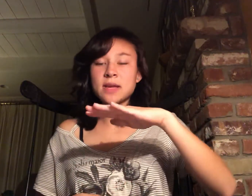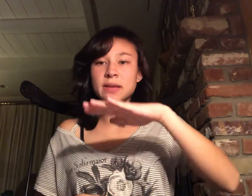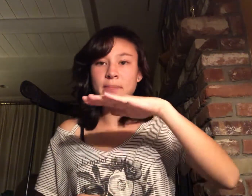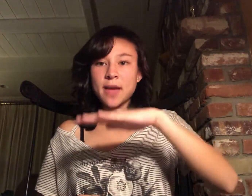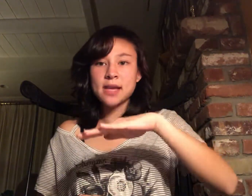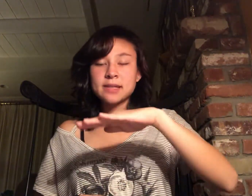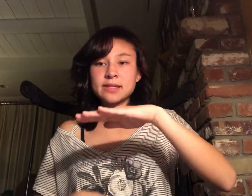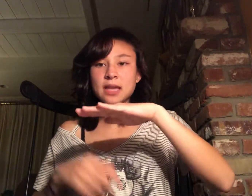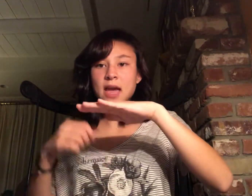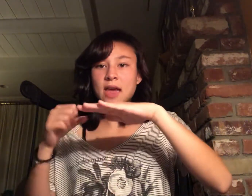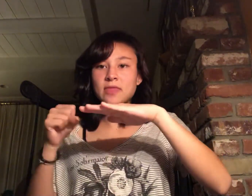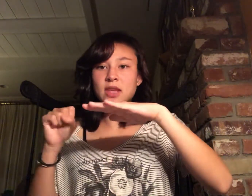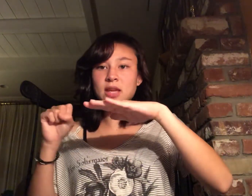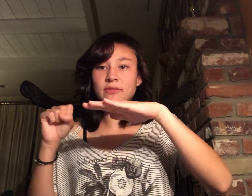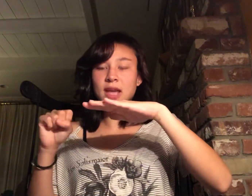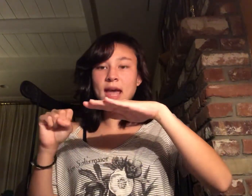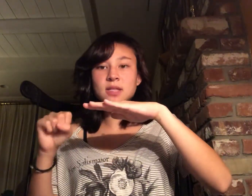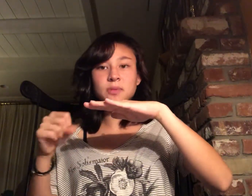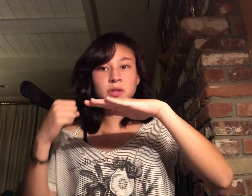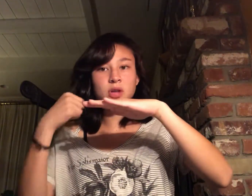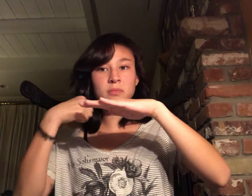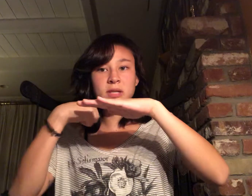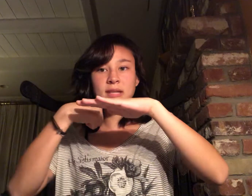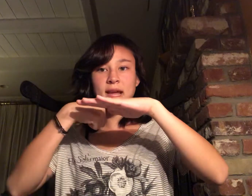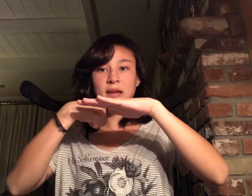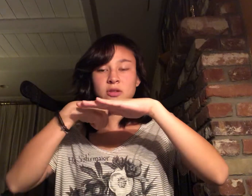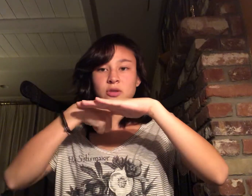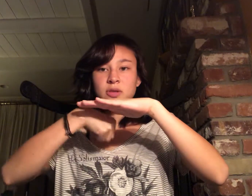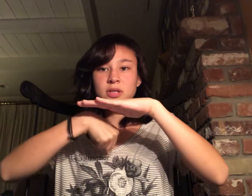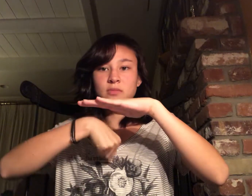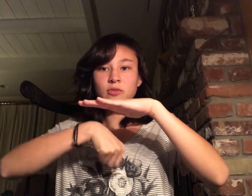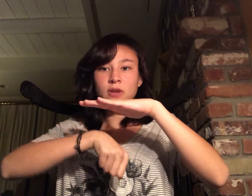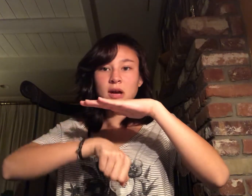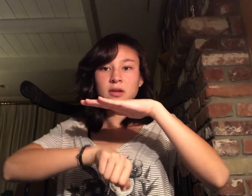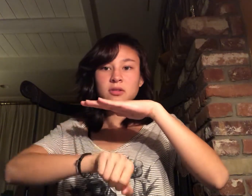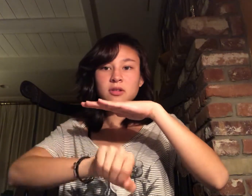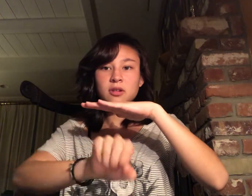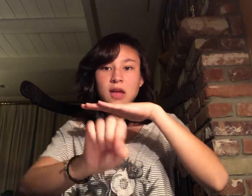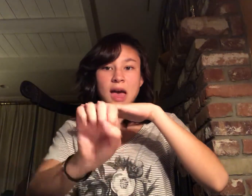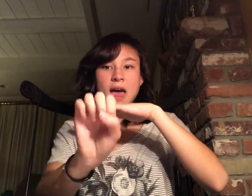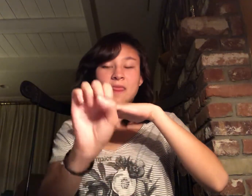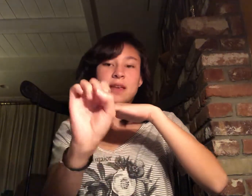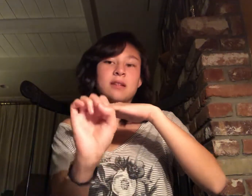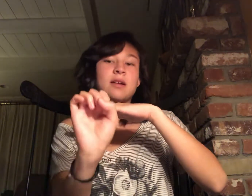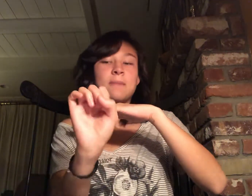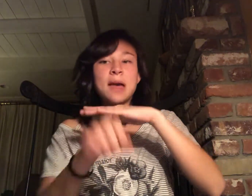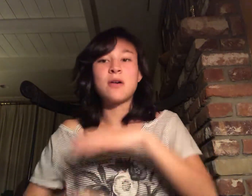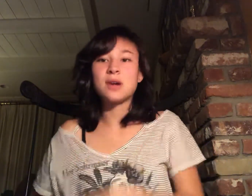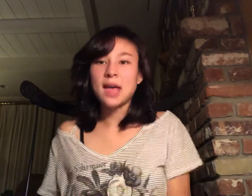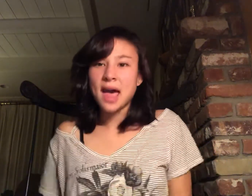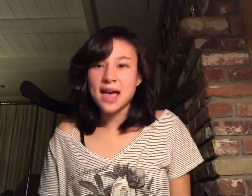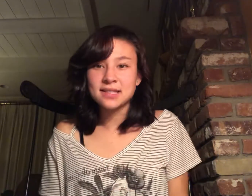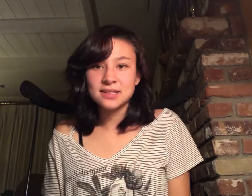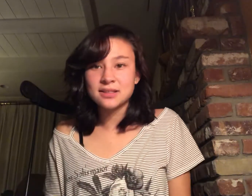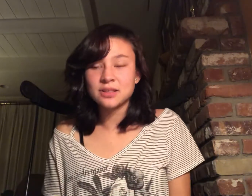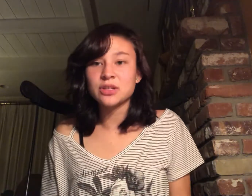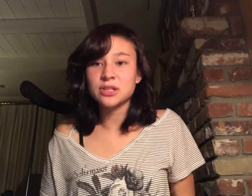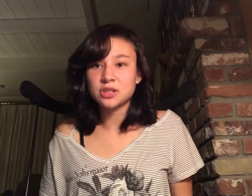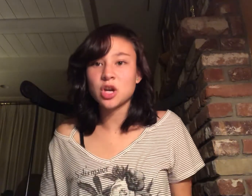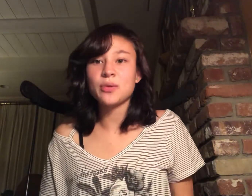making a base, and then you have an S with your dominant hand. You're going to move under and then come out as you're showing